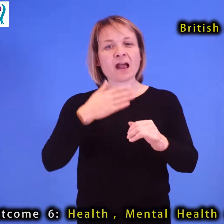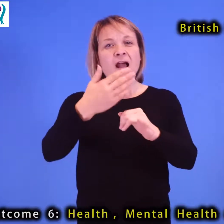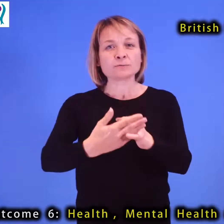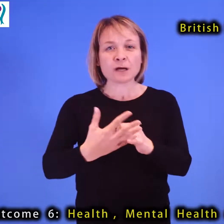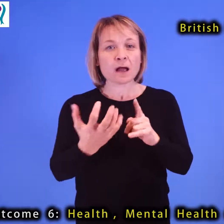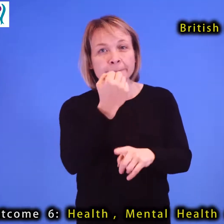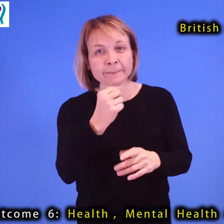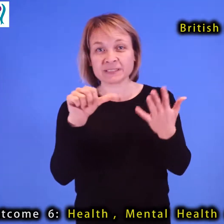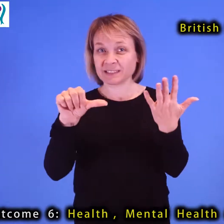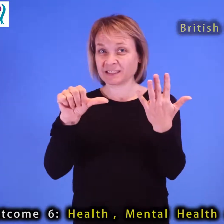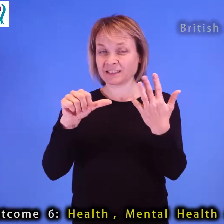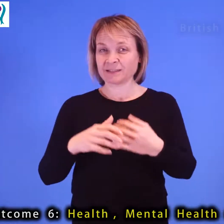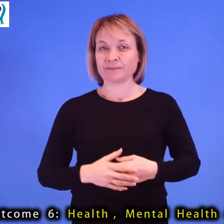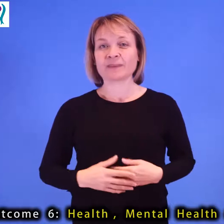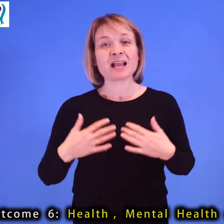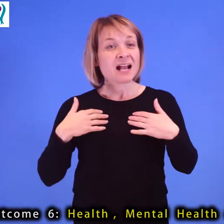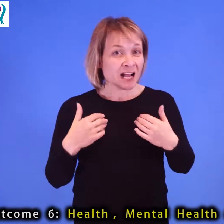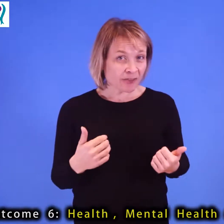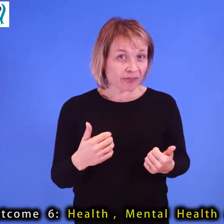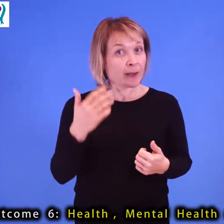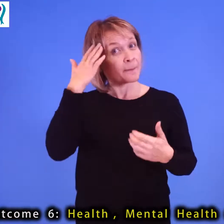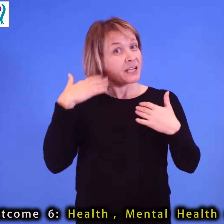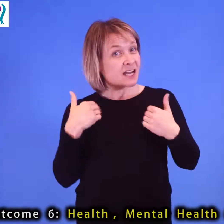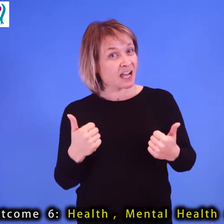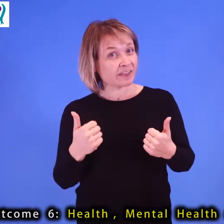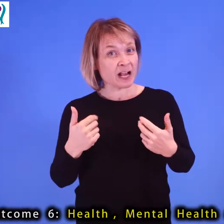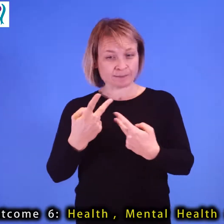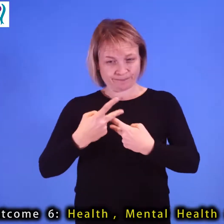Outcome 6. Health, mental health and well-being.